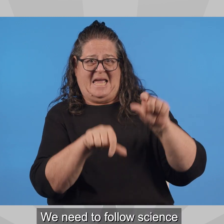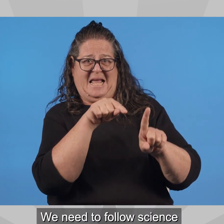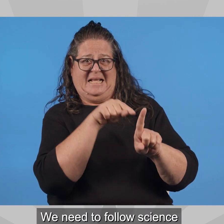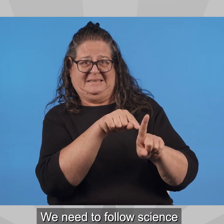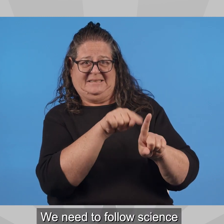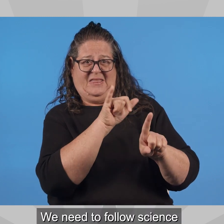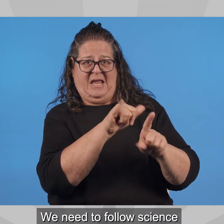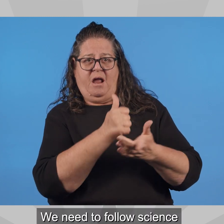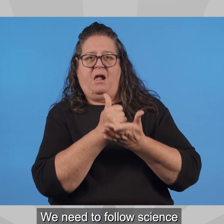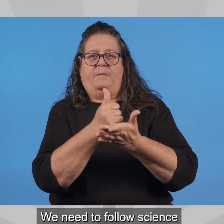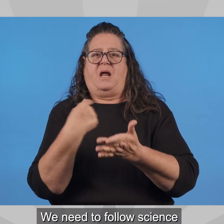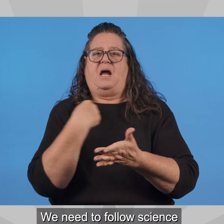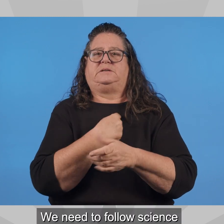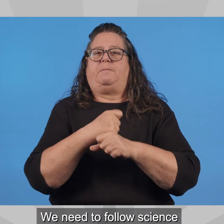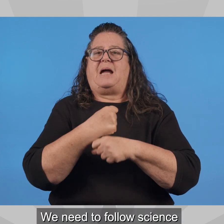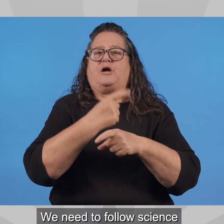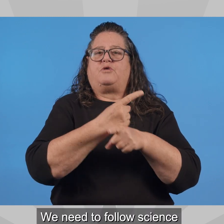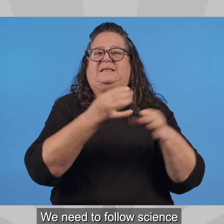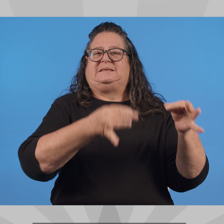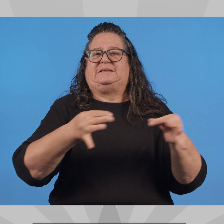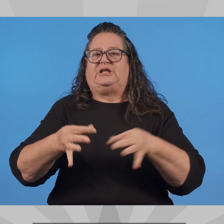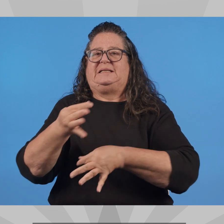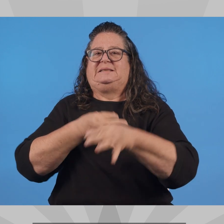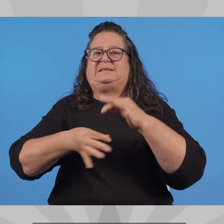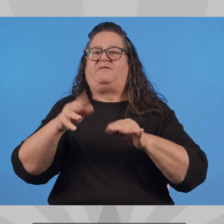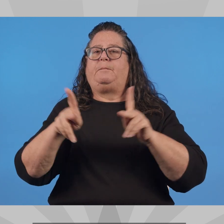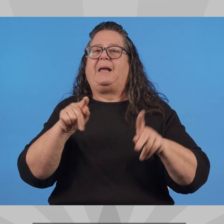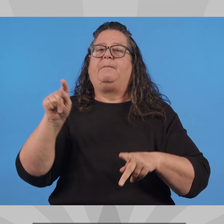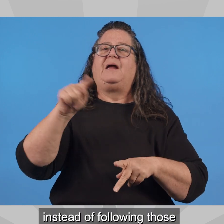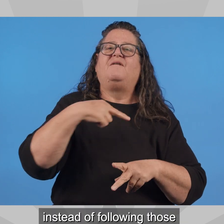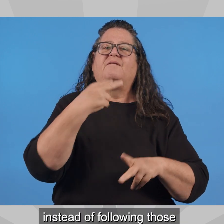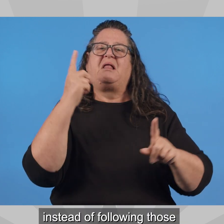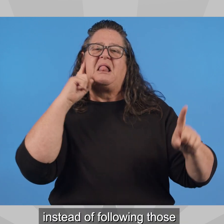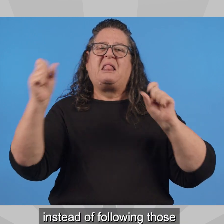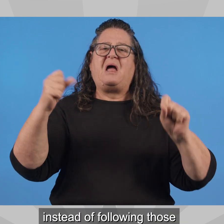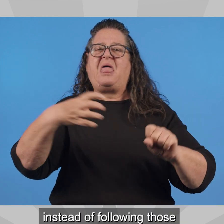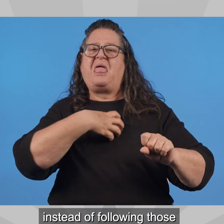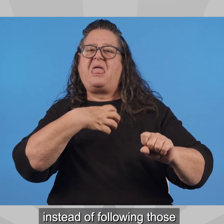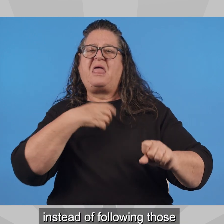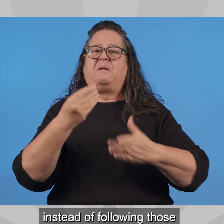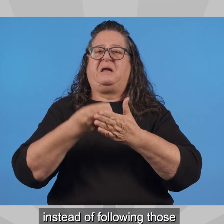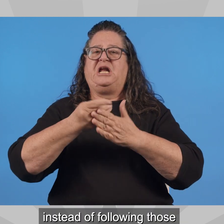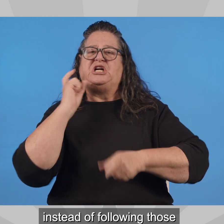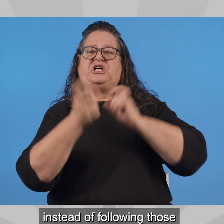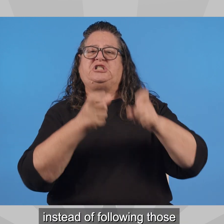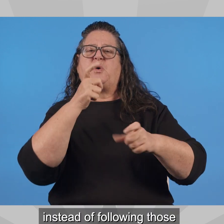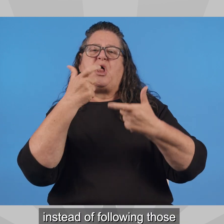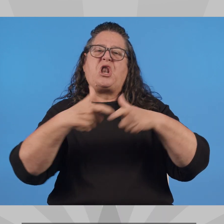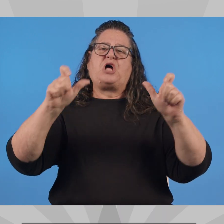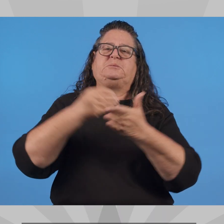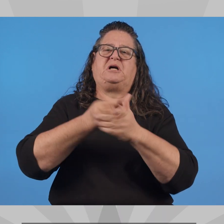We need to follow science in making decisions about water and land usage instead of following those whose voices are